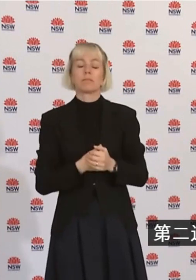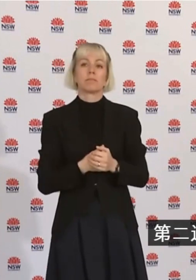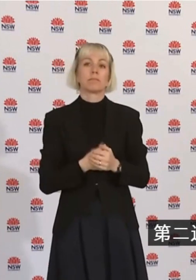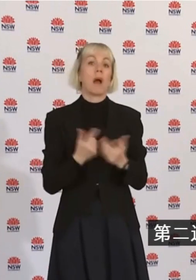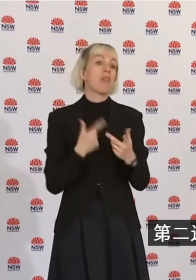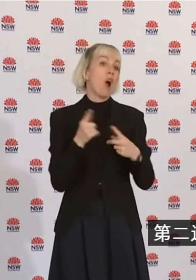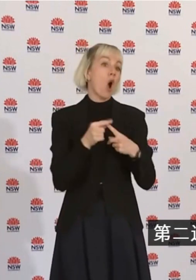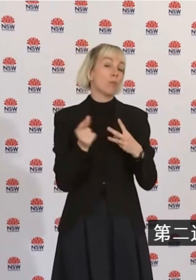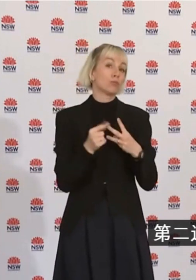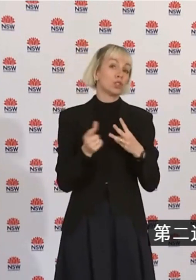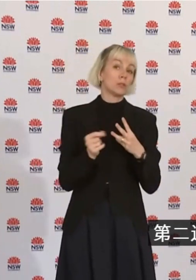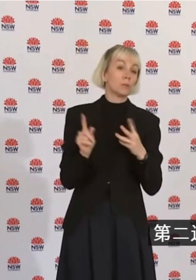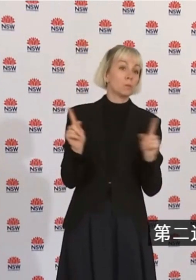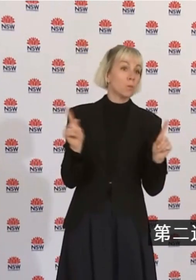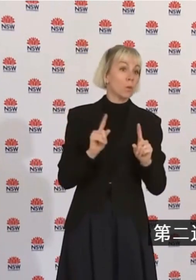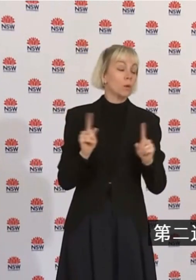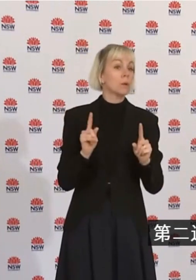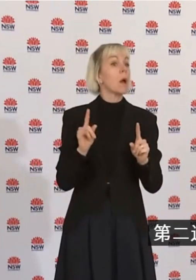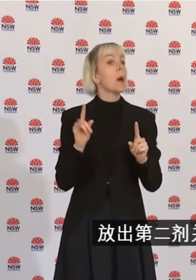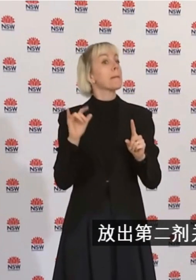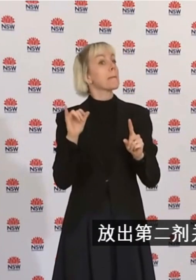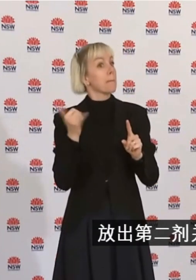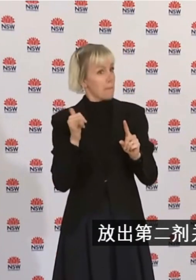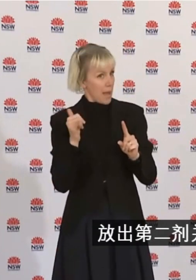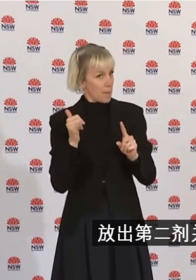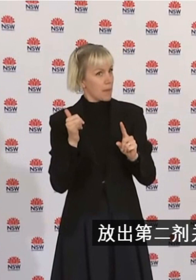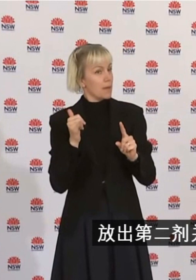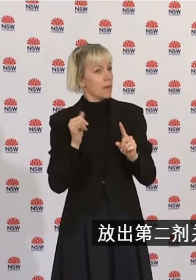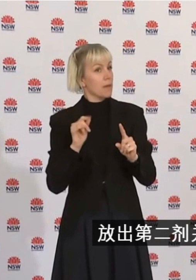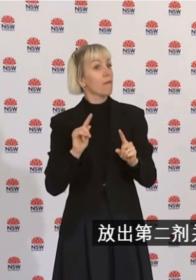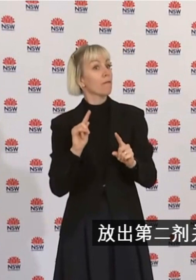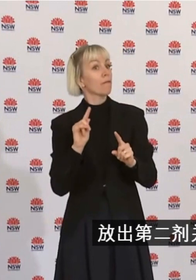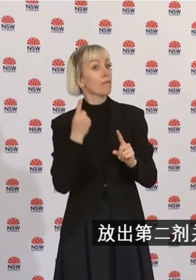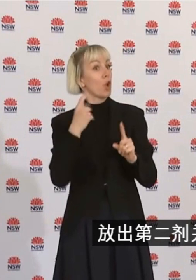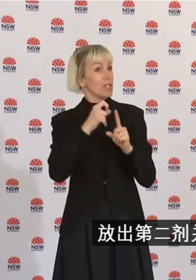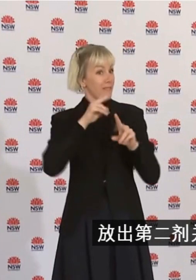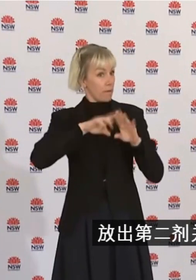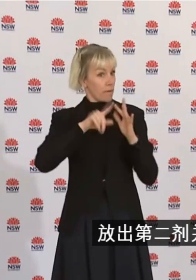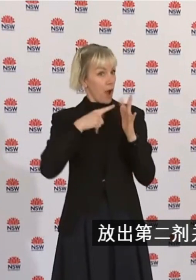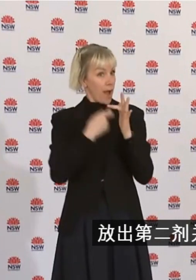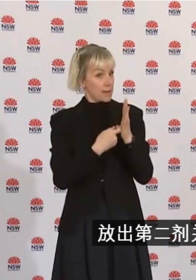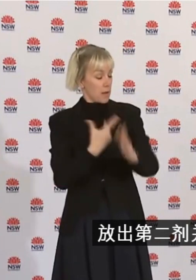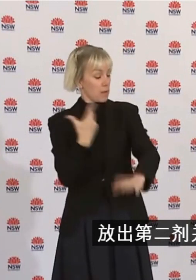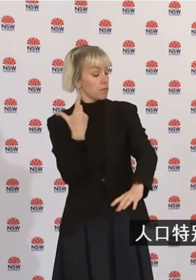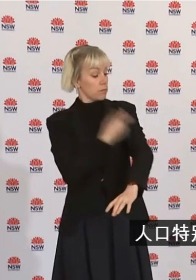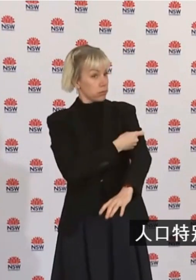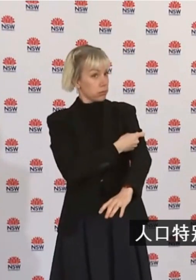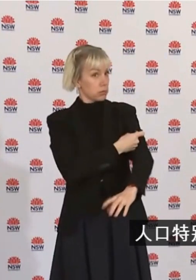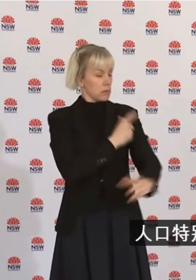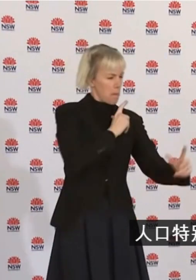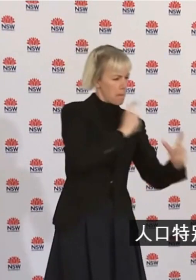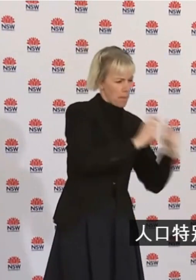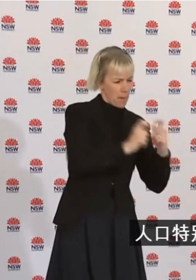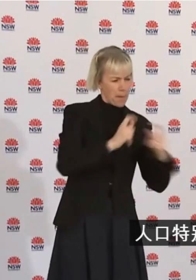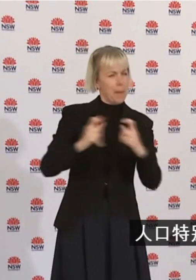the second choice, it's not the preferred choice, is to put out the second dose and try and get a much greater percentage of the